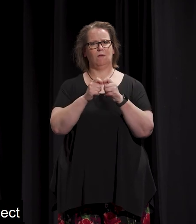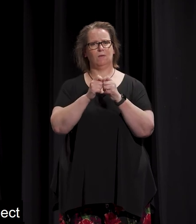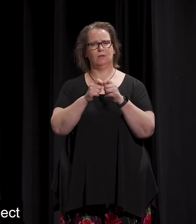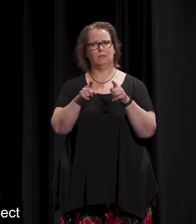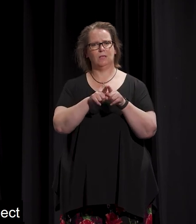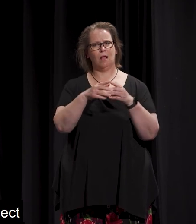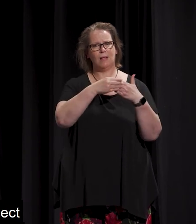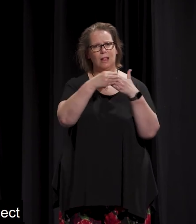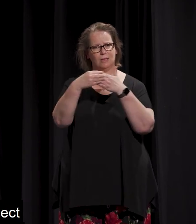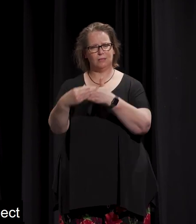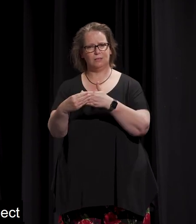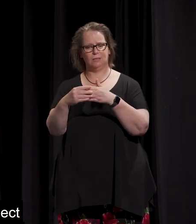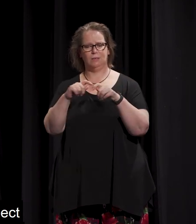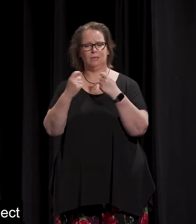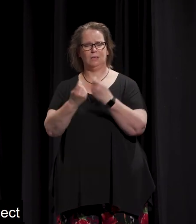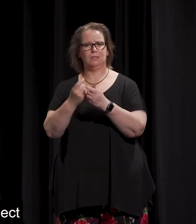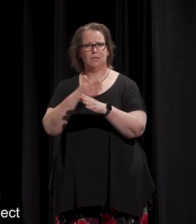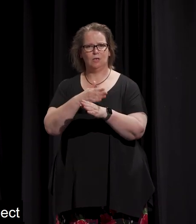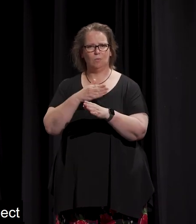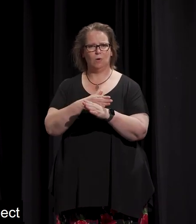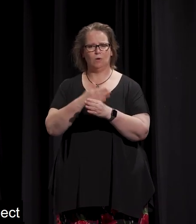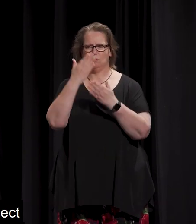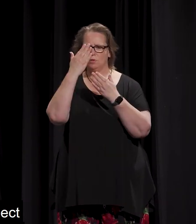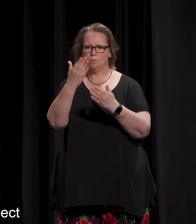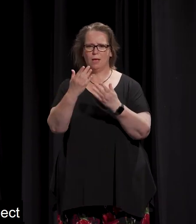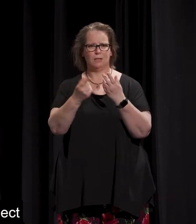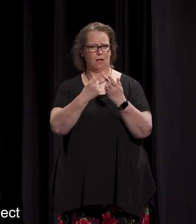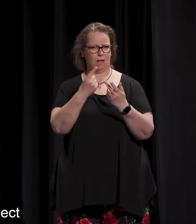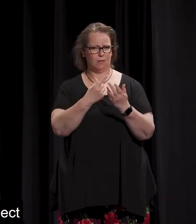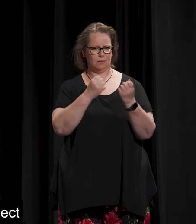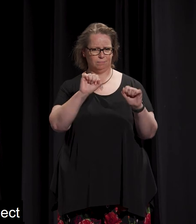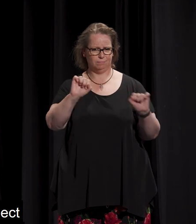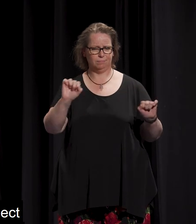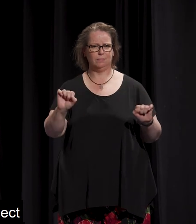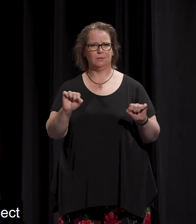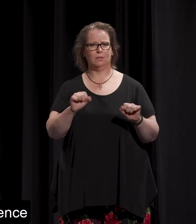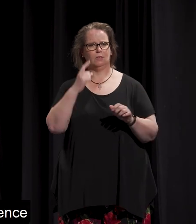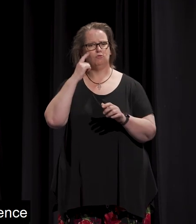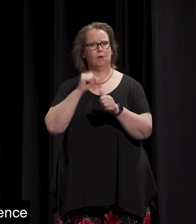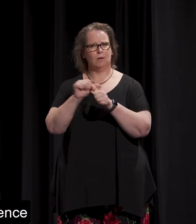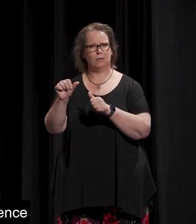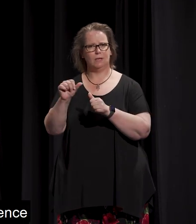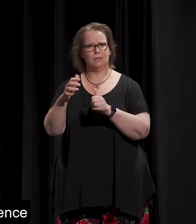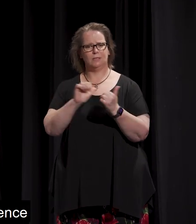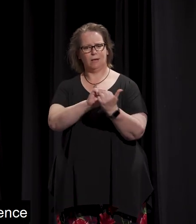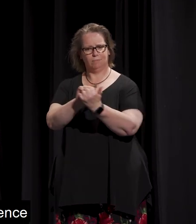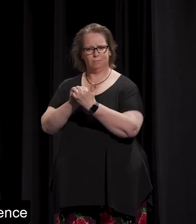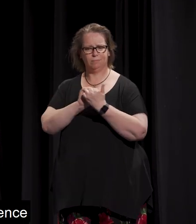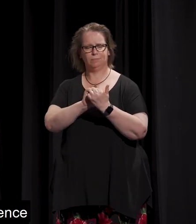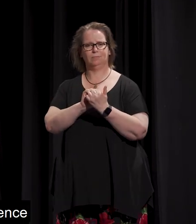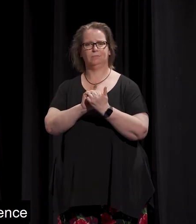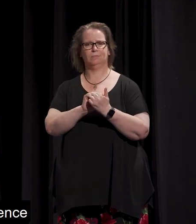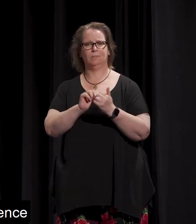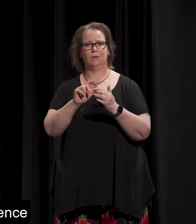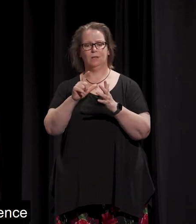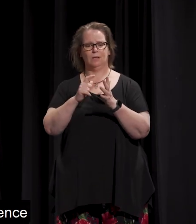such as leadership, teamwork, respect for others, doing one's best, and mateship. The